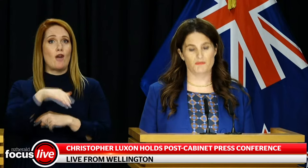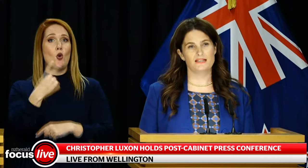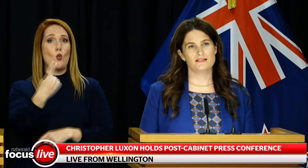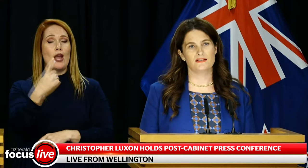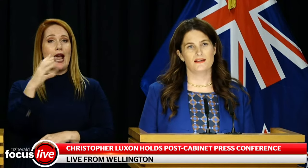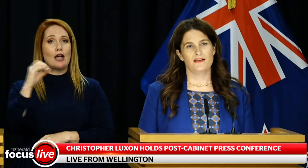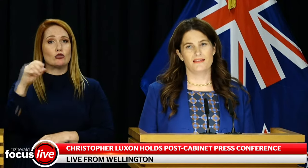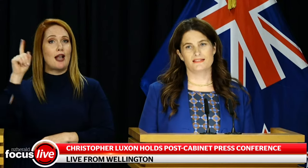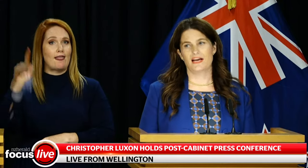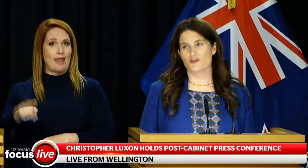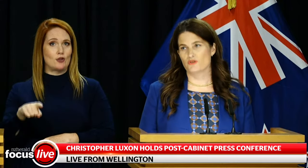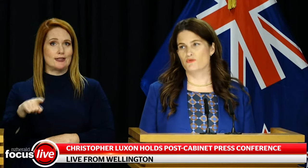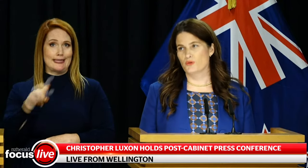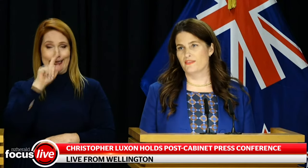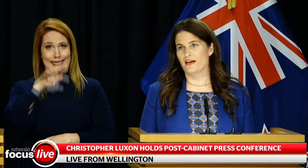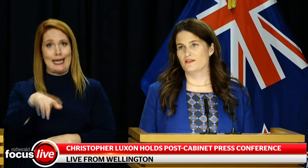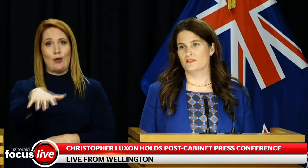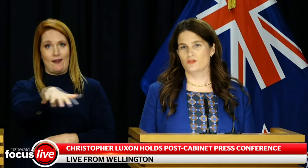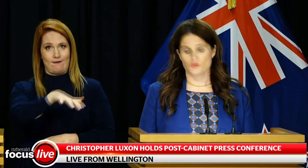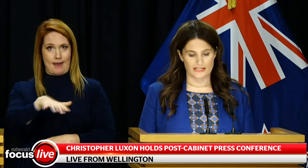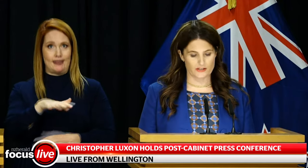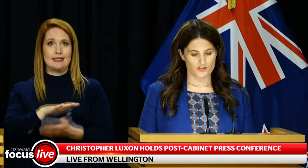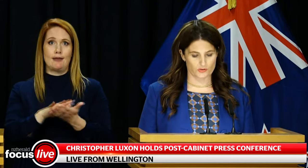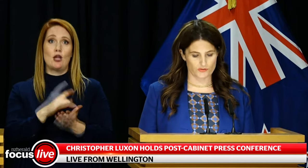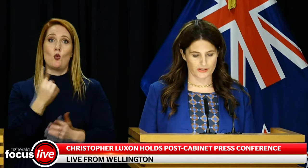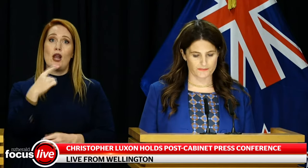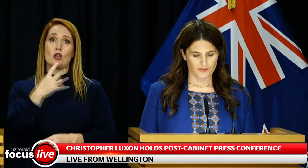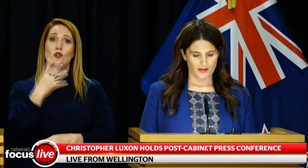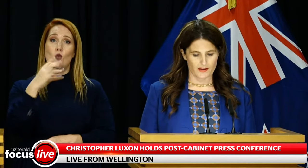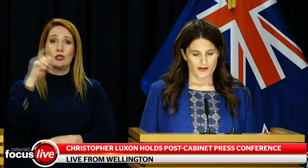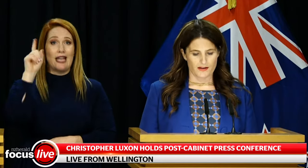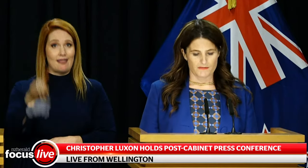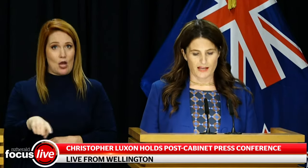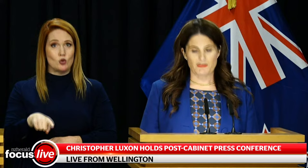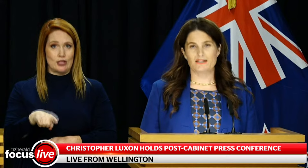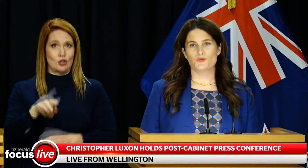Kiwi families. That's 140,000